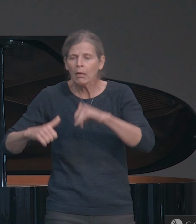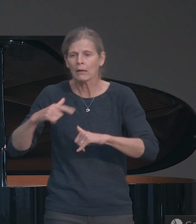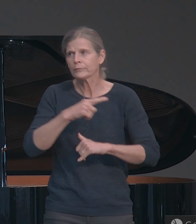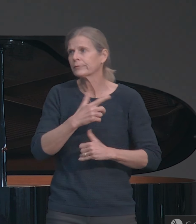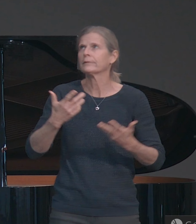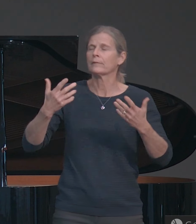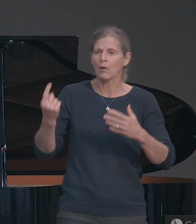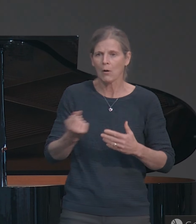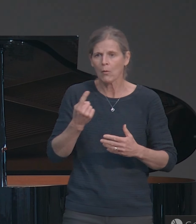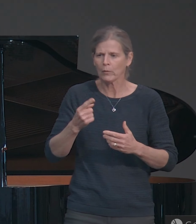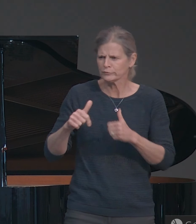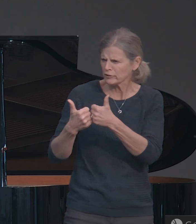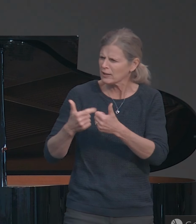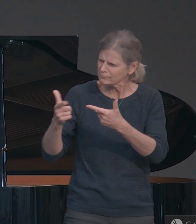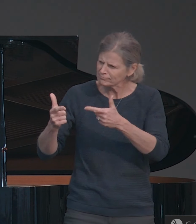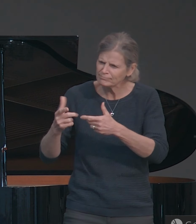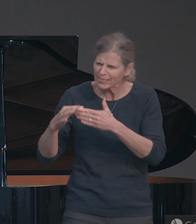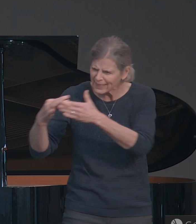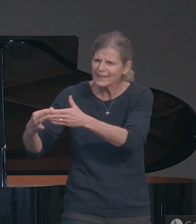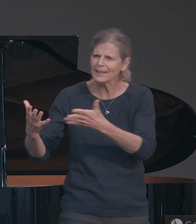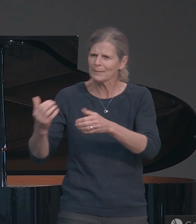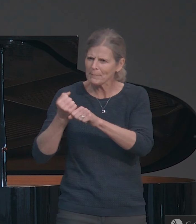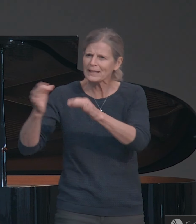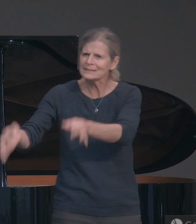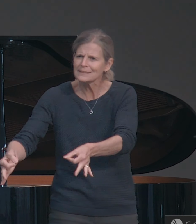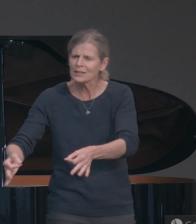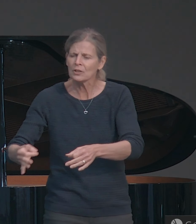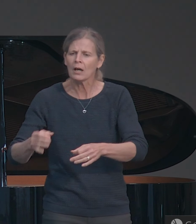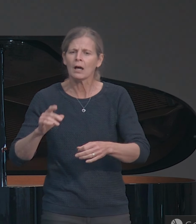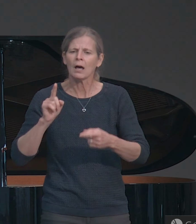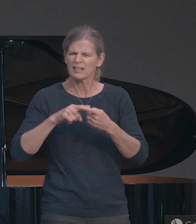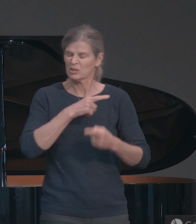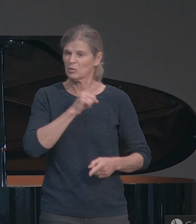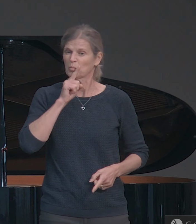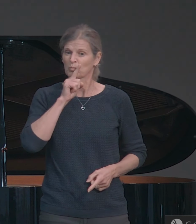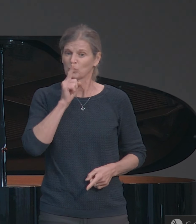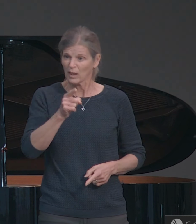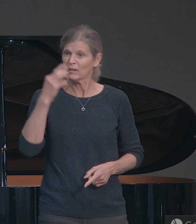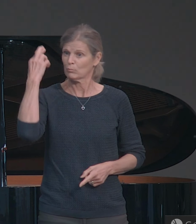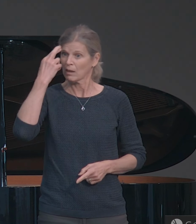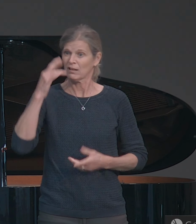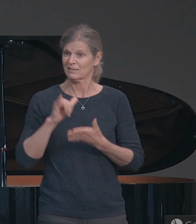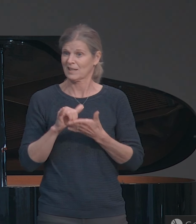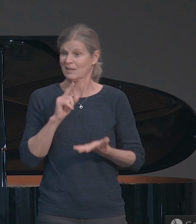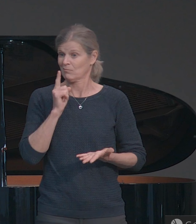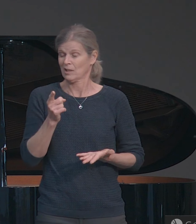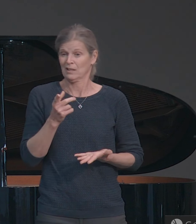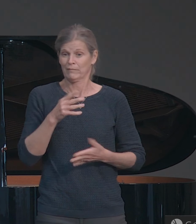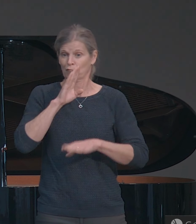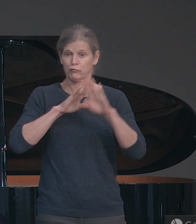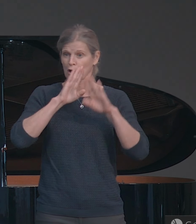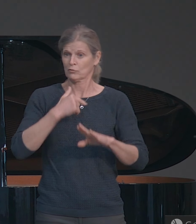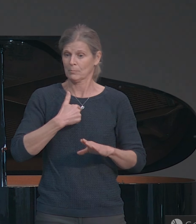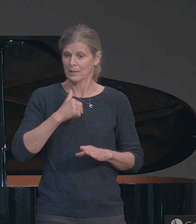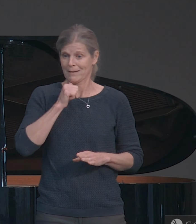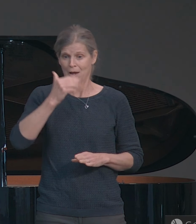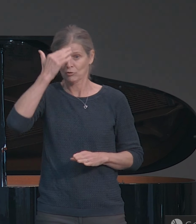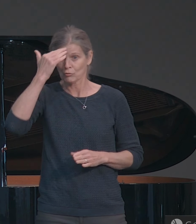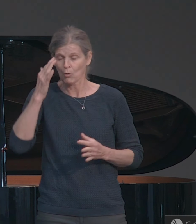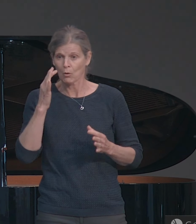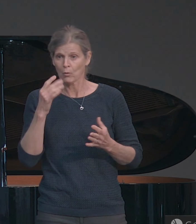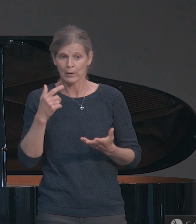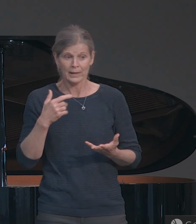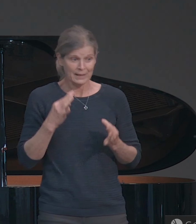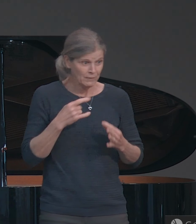always was always challenging me to lead, until she suddenly realized that it just frustrated me not to know if she